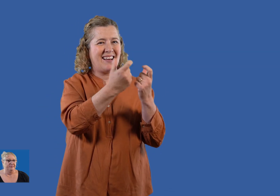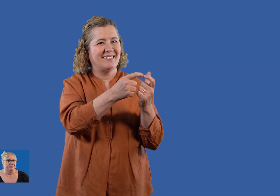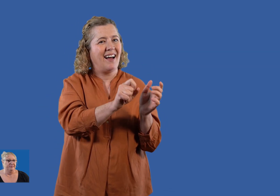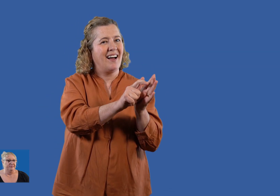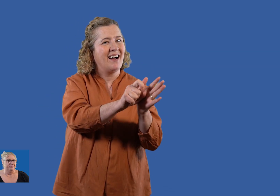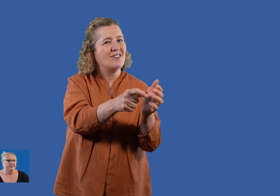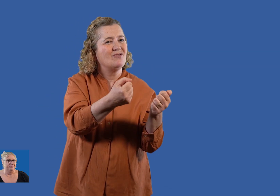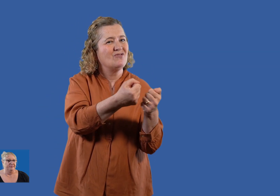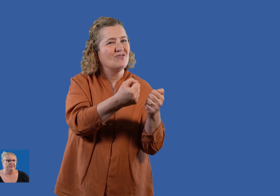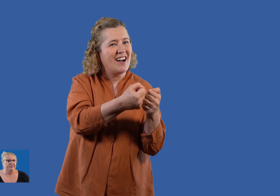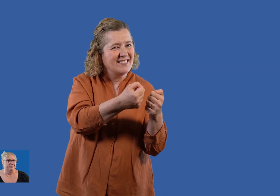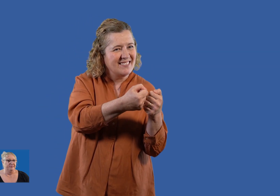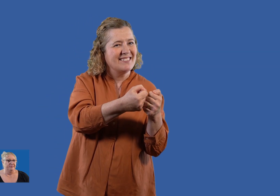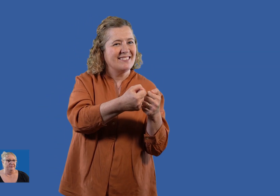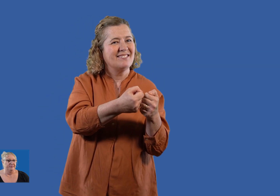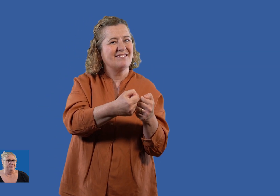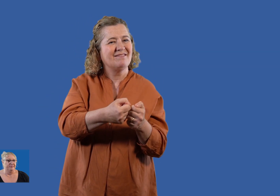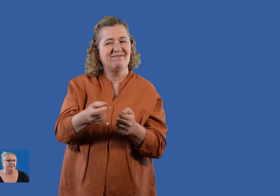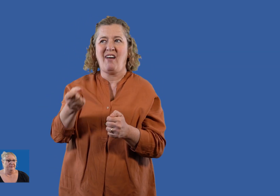were selling drugs at school.